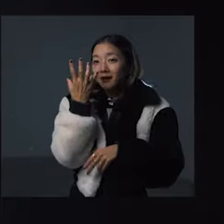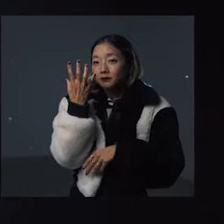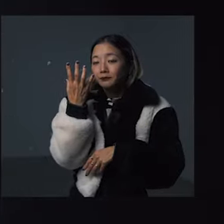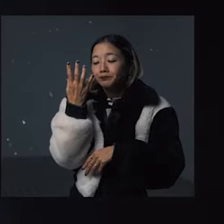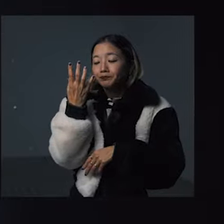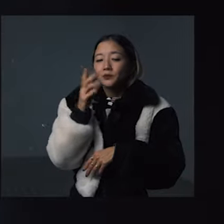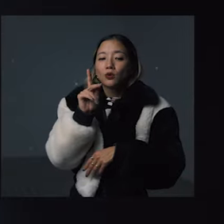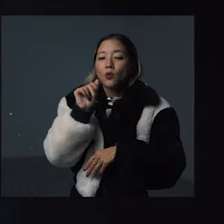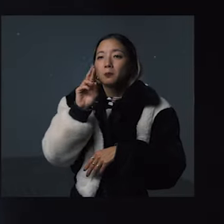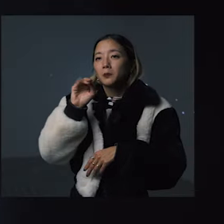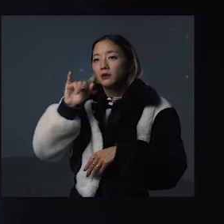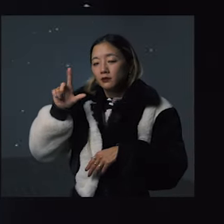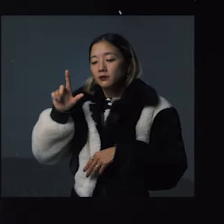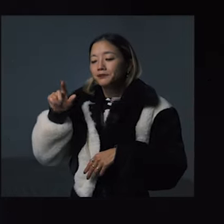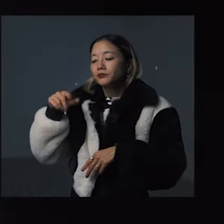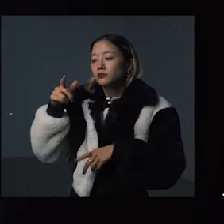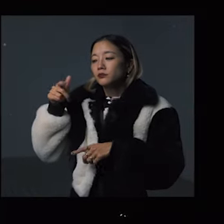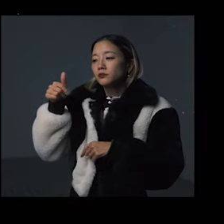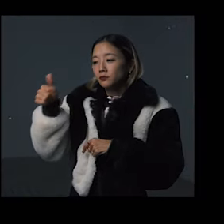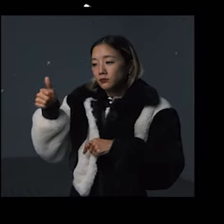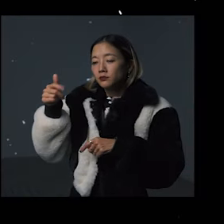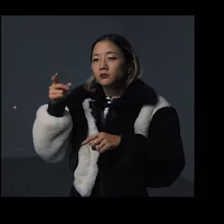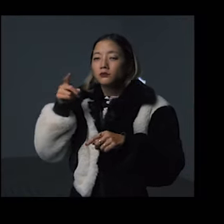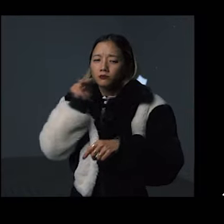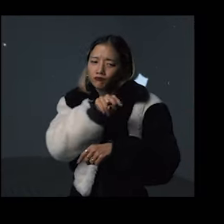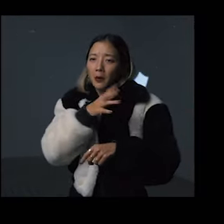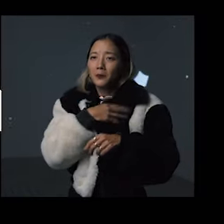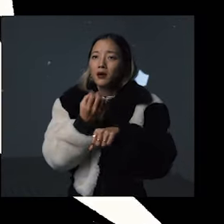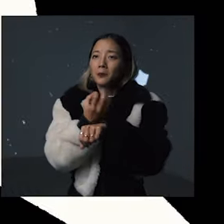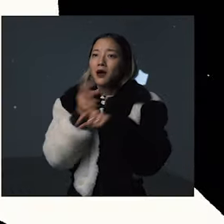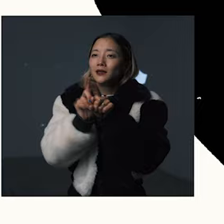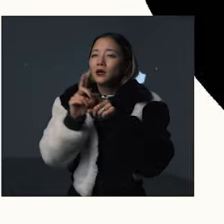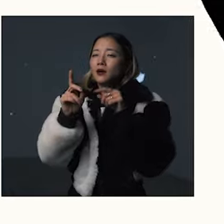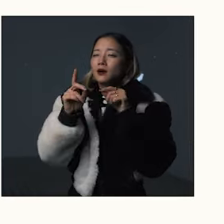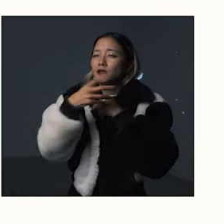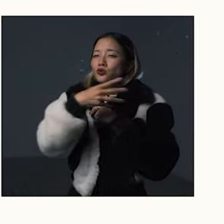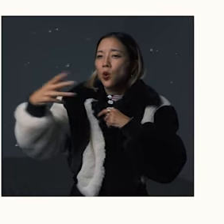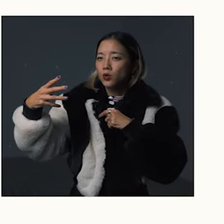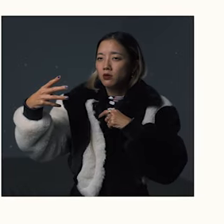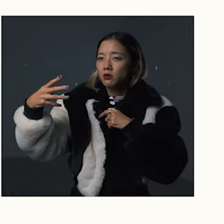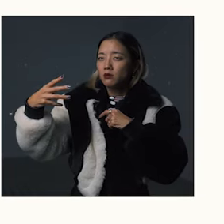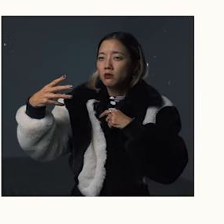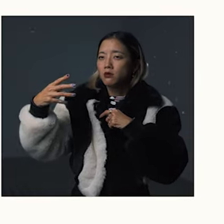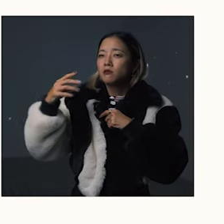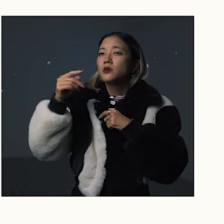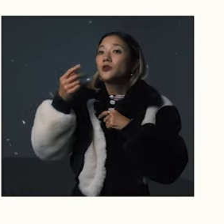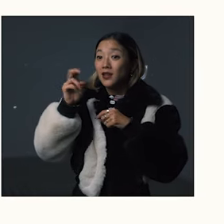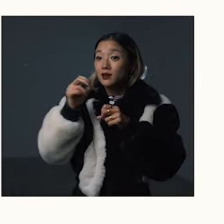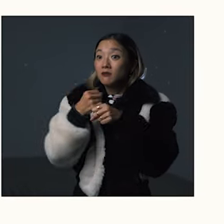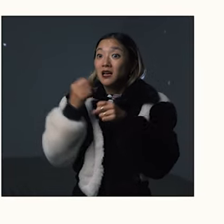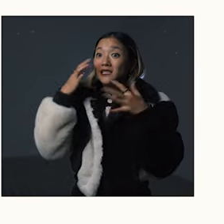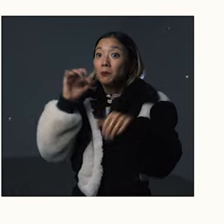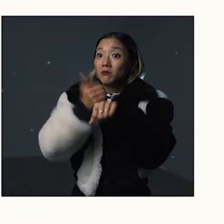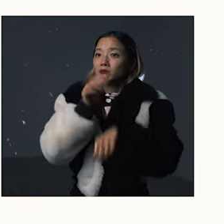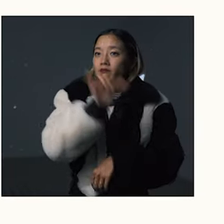to create the soundscape to this piece. I asked him to look at the animation as the score and to